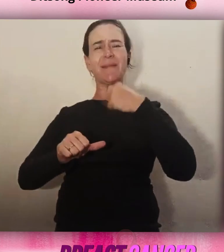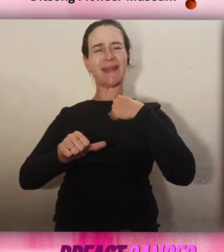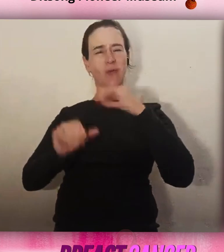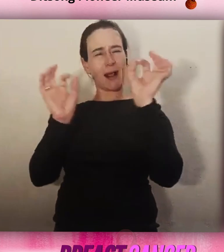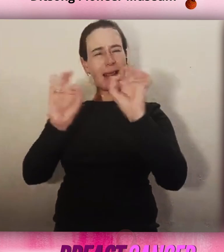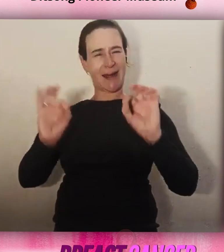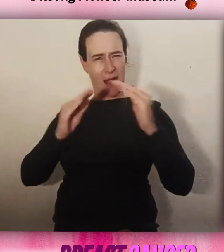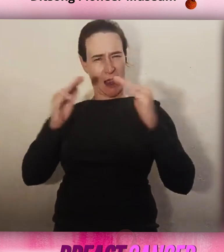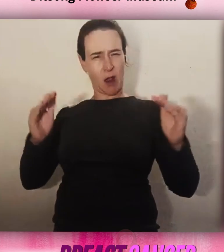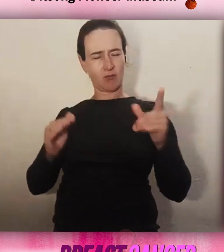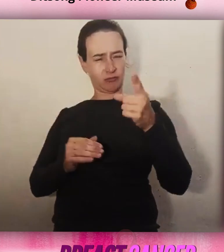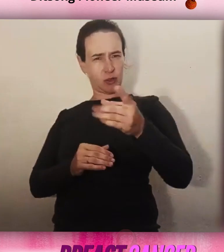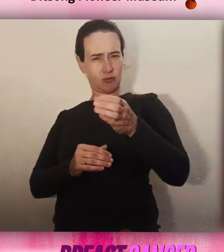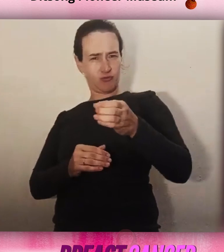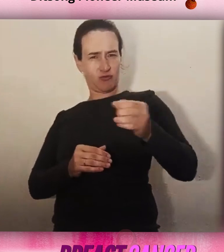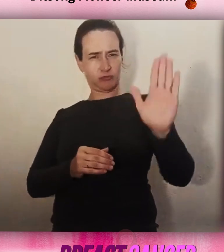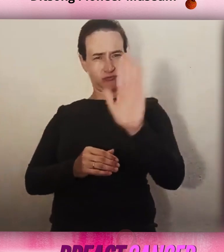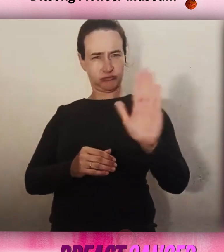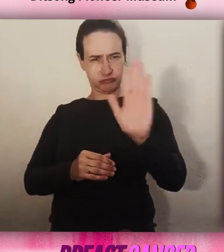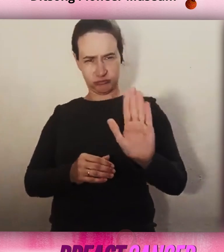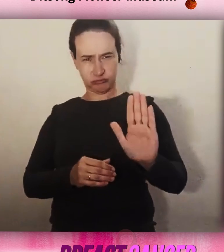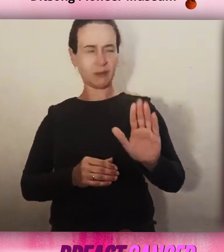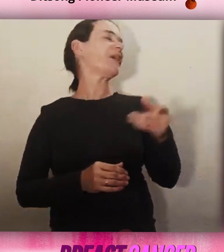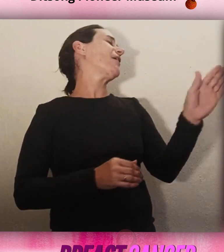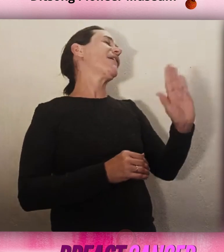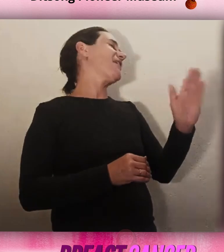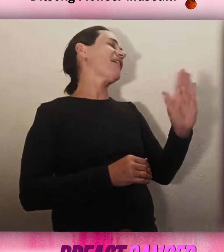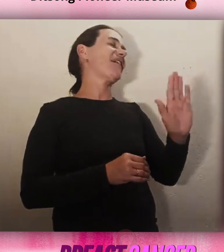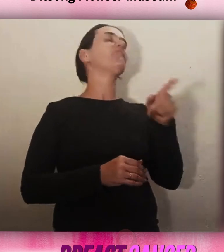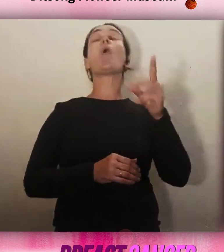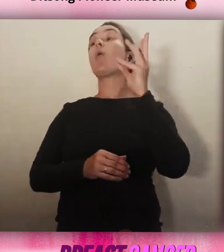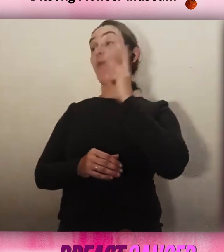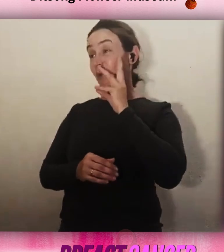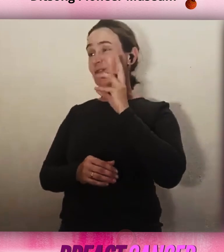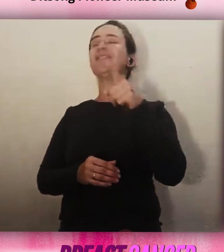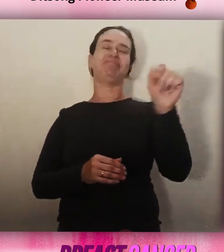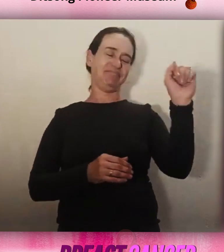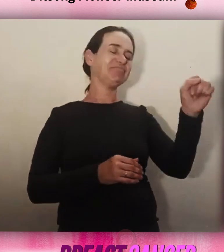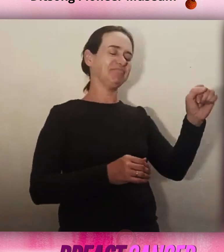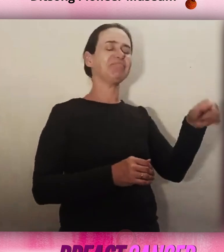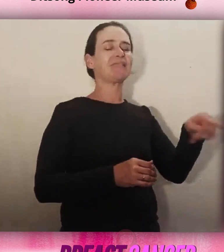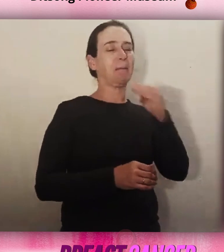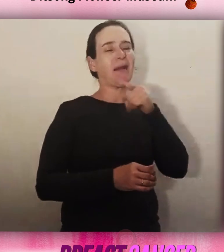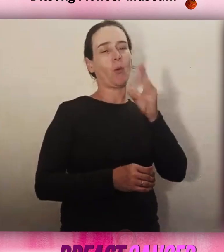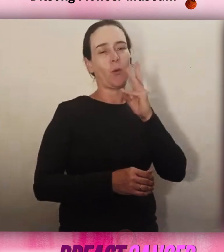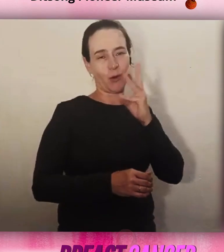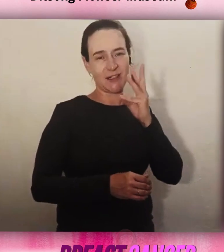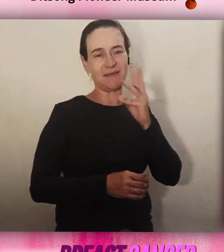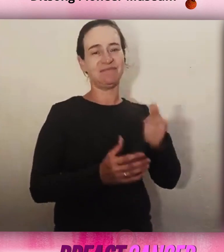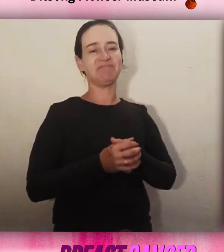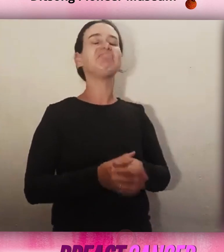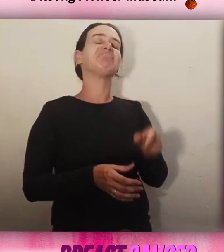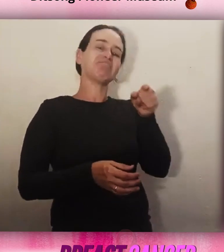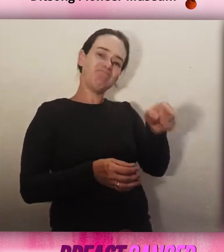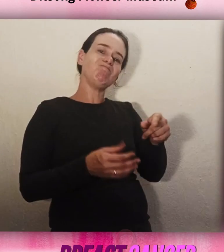your daily cleaning detergent type of chemicals or in water? Okay, all right, cool. Yes, yes, Okay,